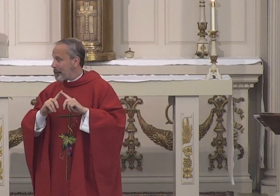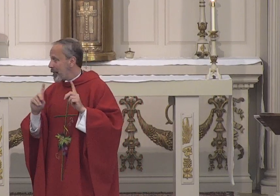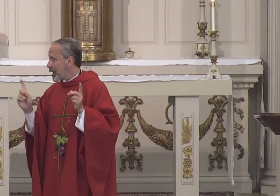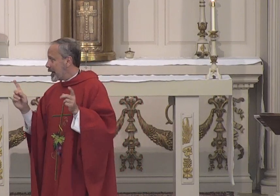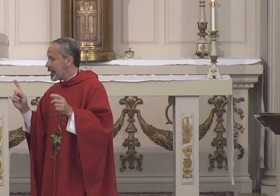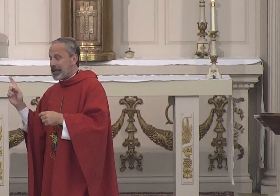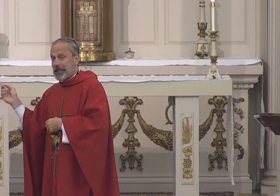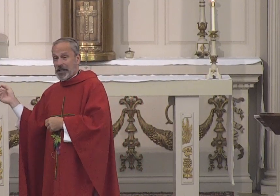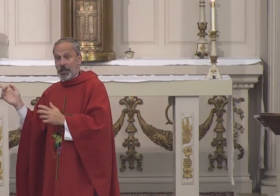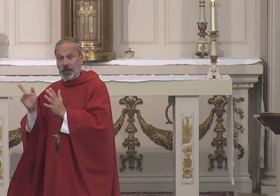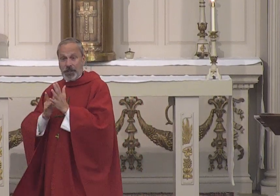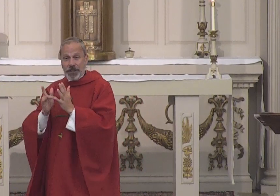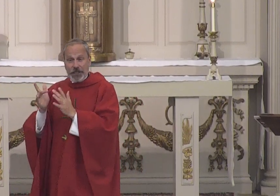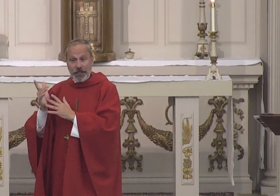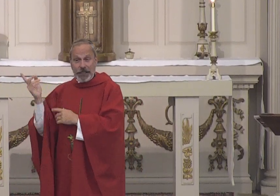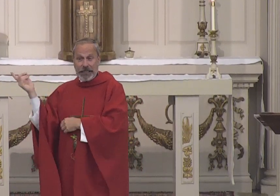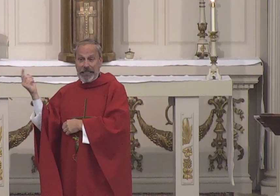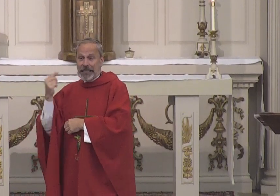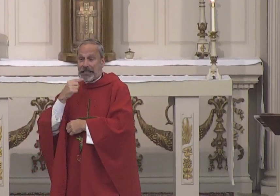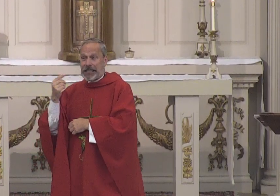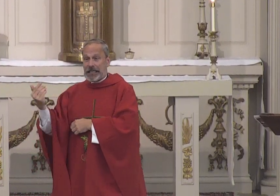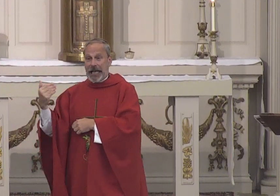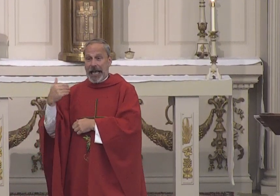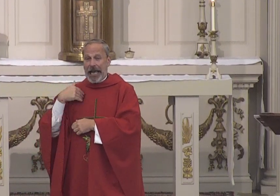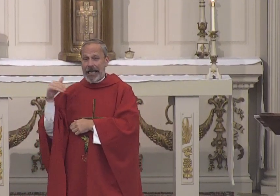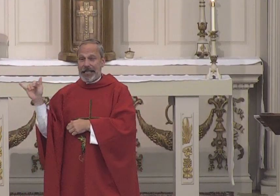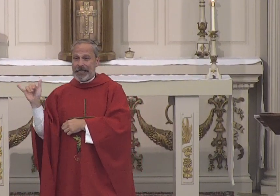Maybe we have more people coming back to the Catholic Church.